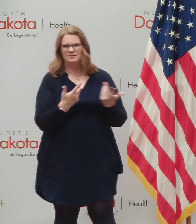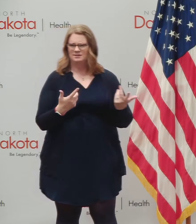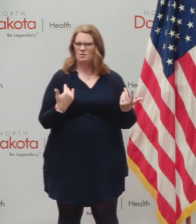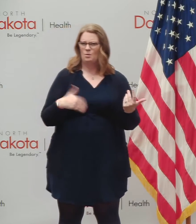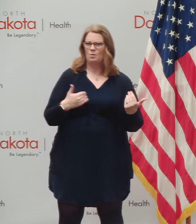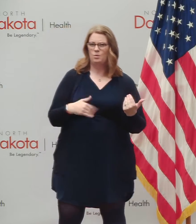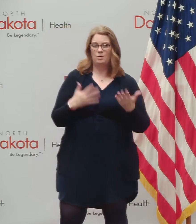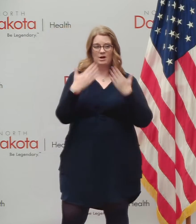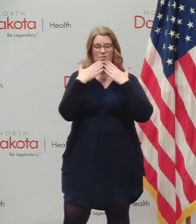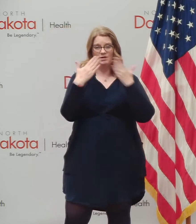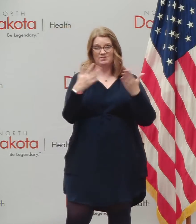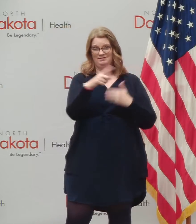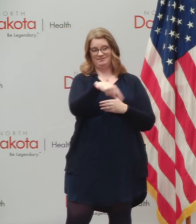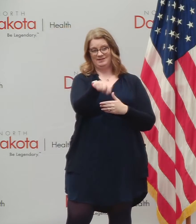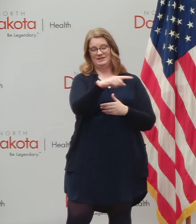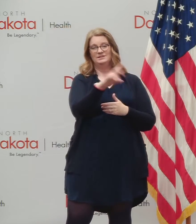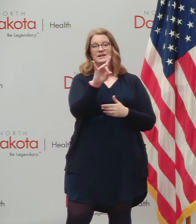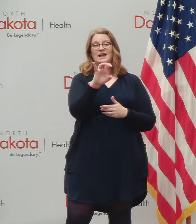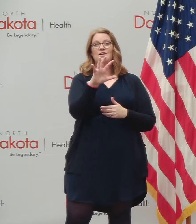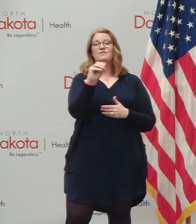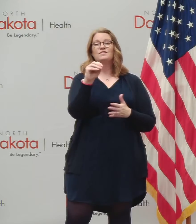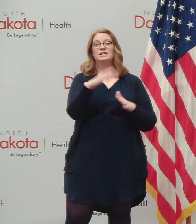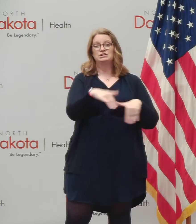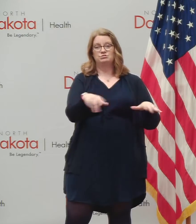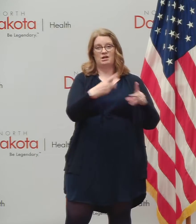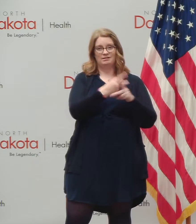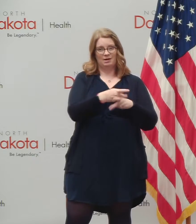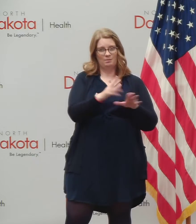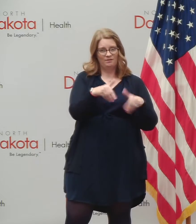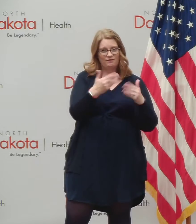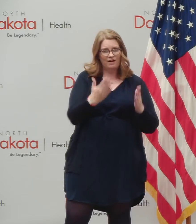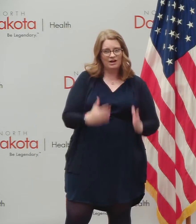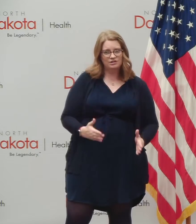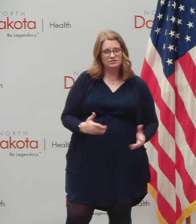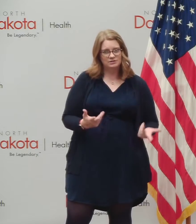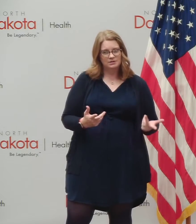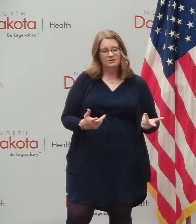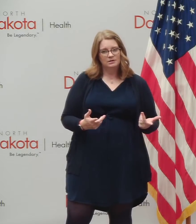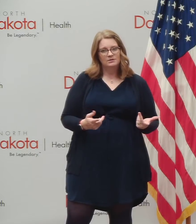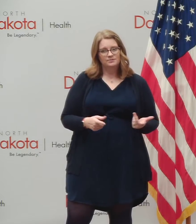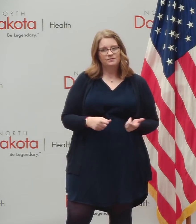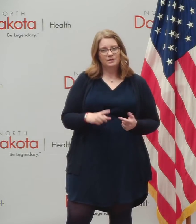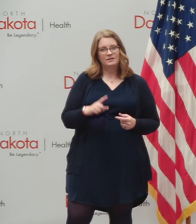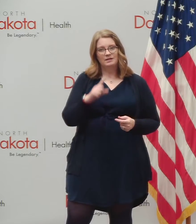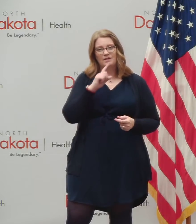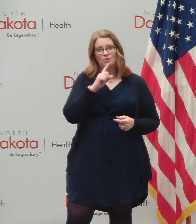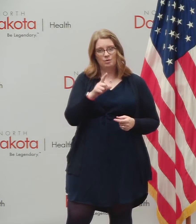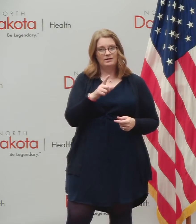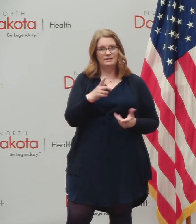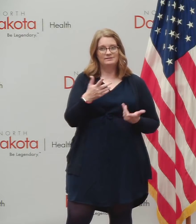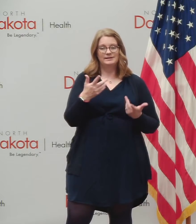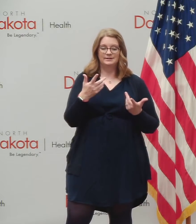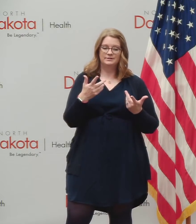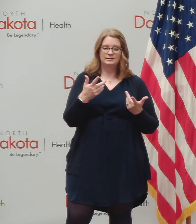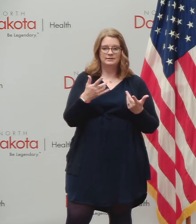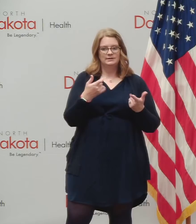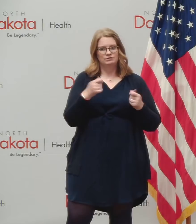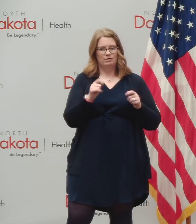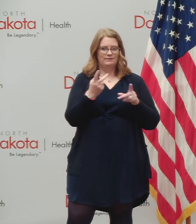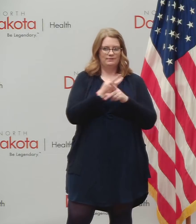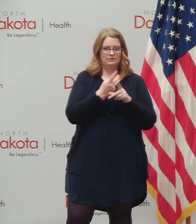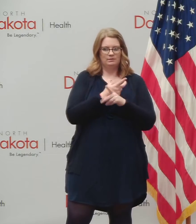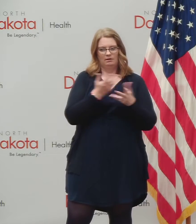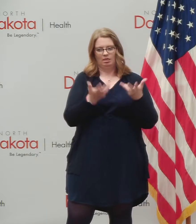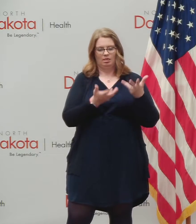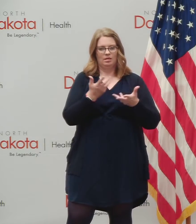to these 850 child care providers. Like all businesses, they've been navigating some uncharted waters. To go forward,